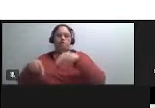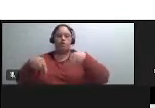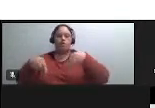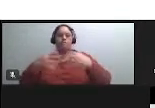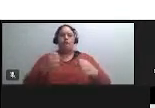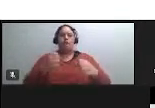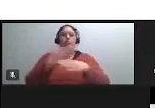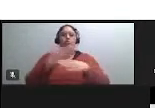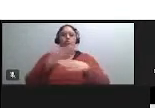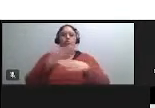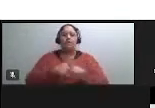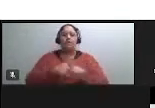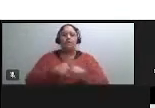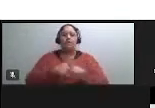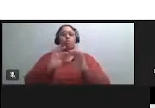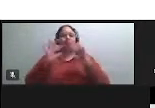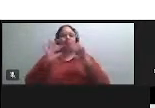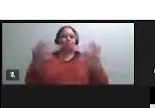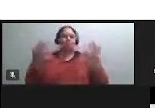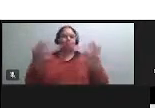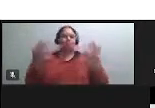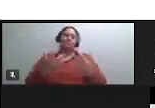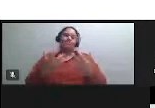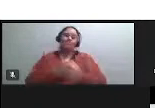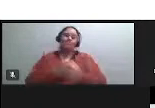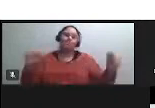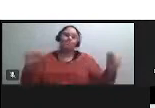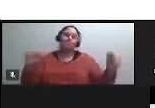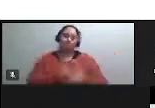but also in democracy more broadly.